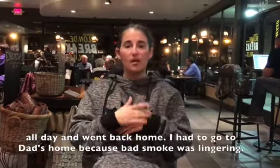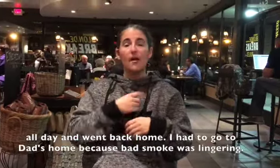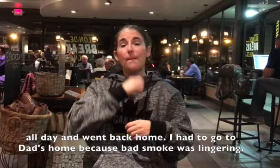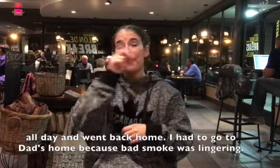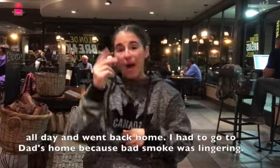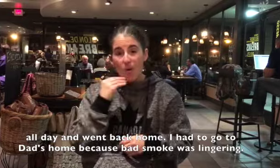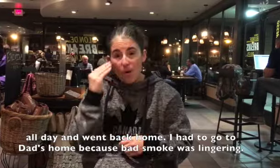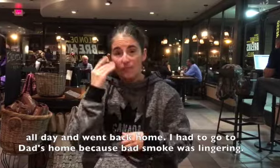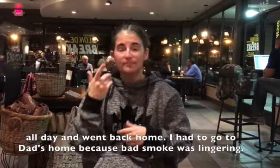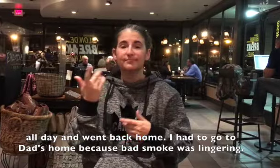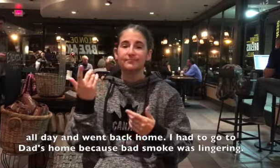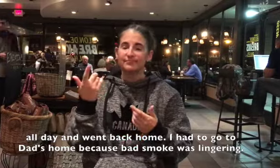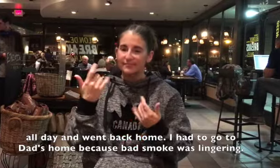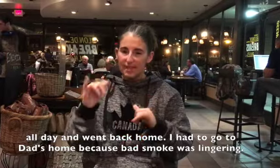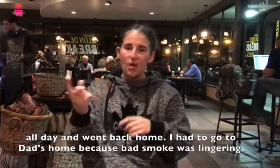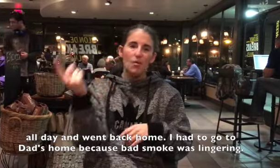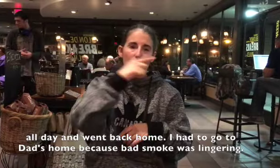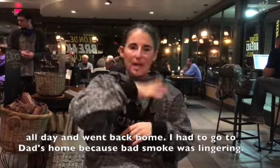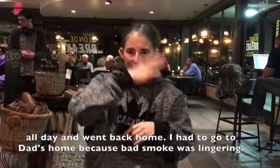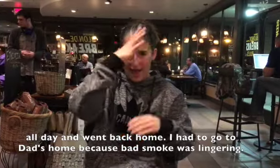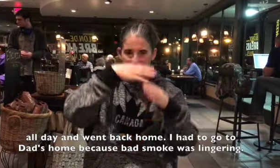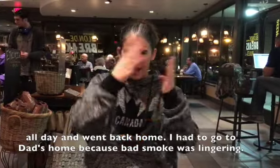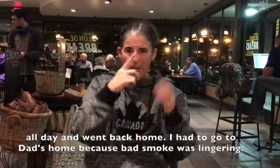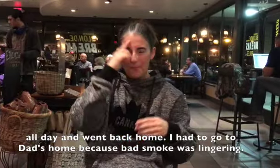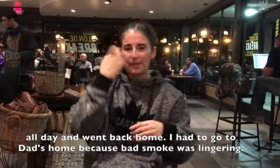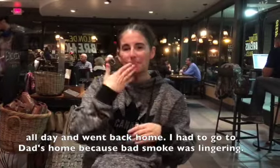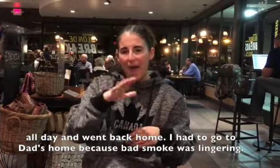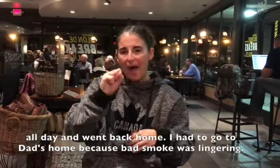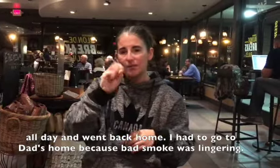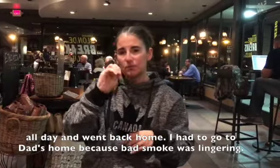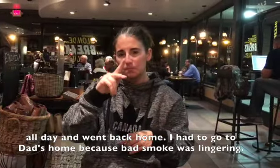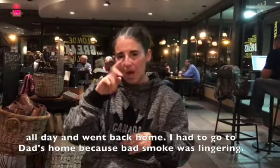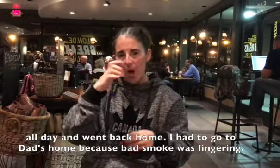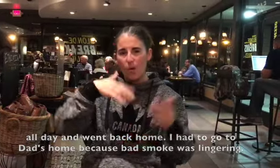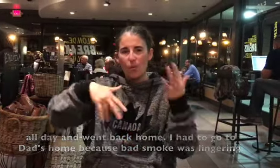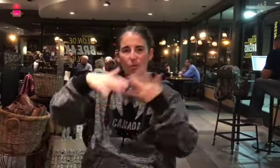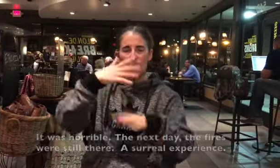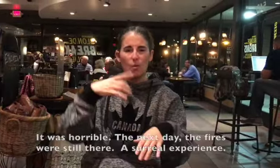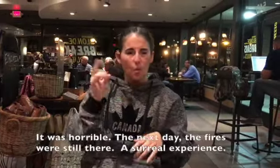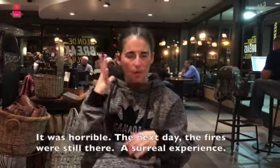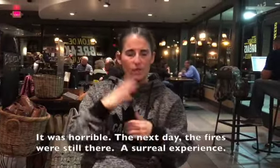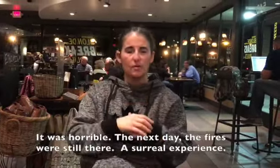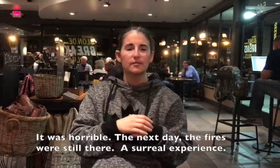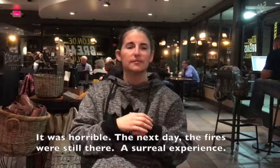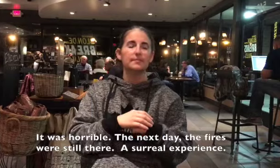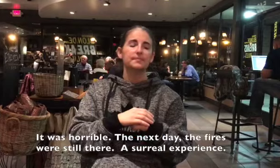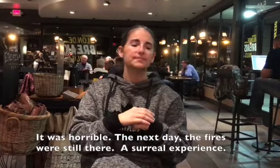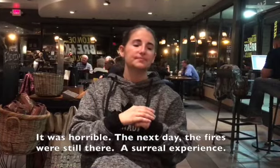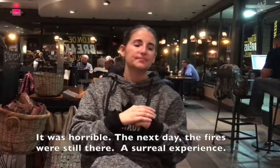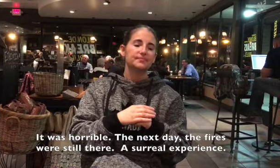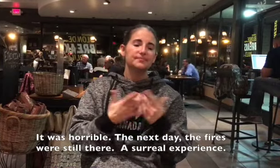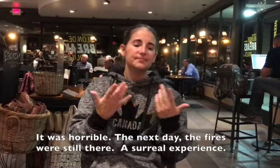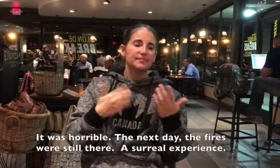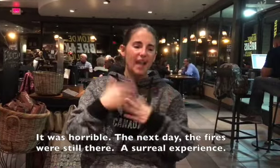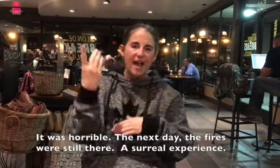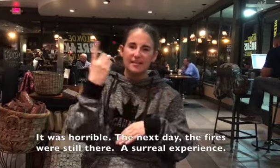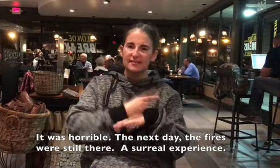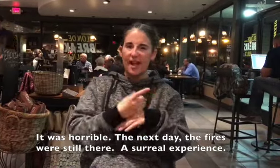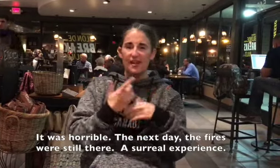night, and all day, and then I went home. I had to go to Dad's house because of the bad smoke. It was horrible. The next